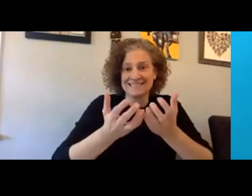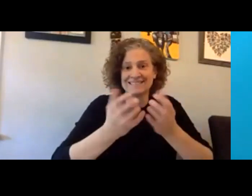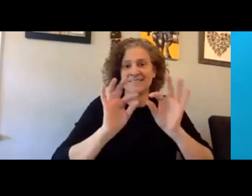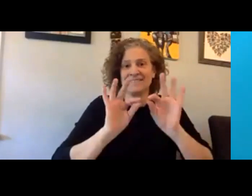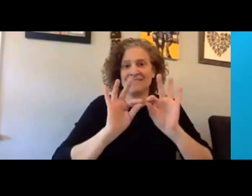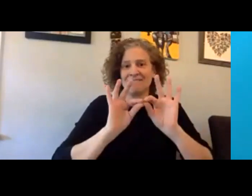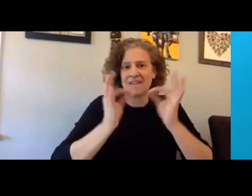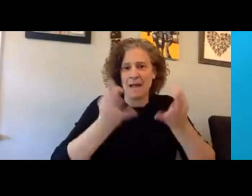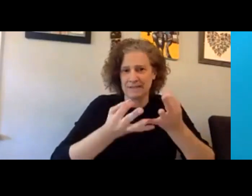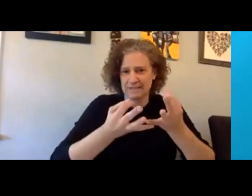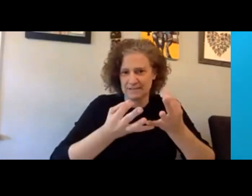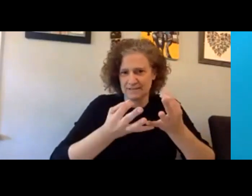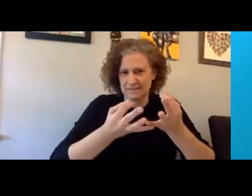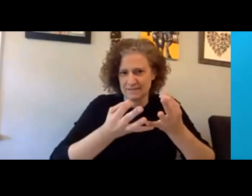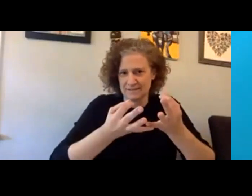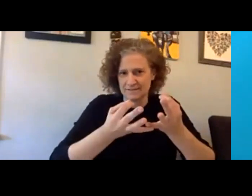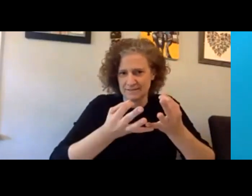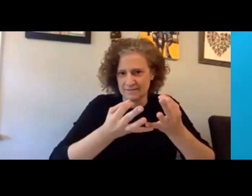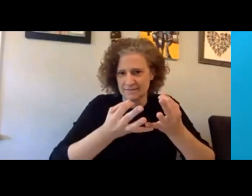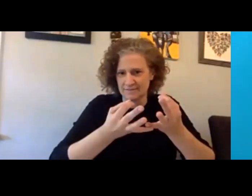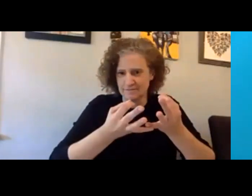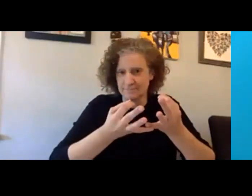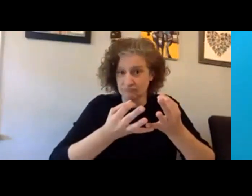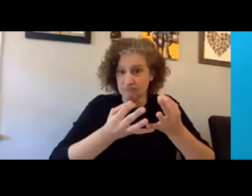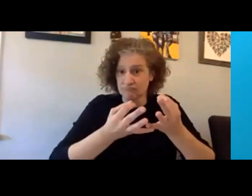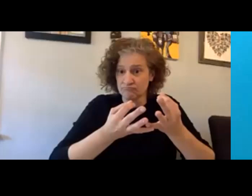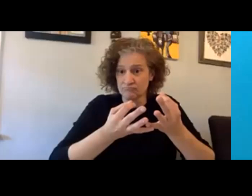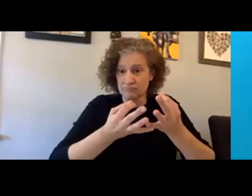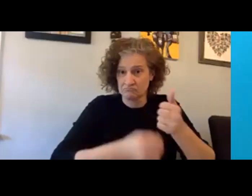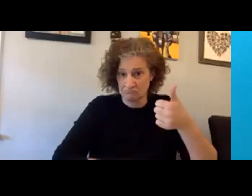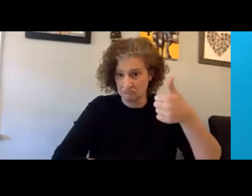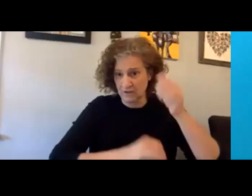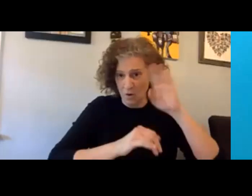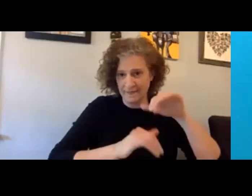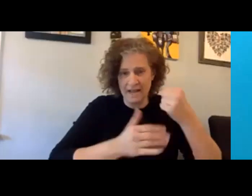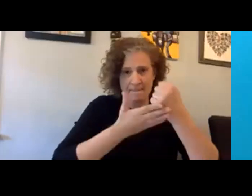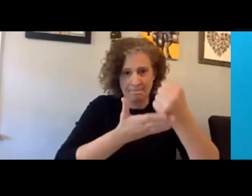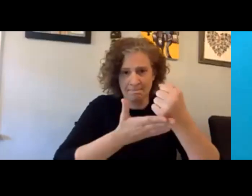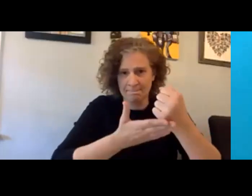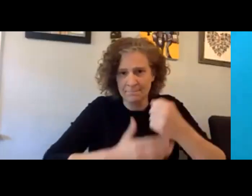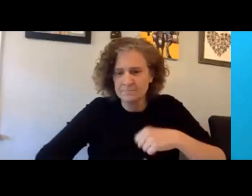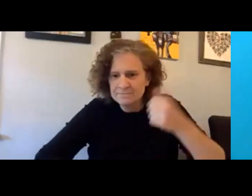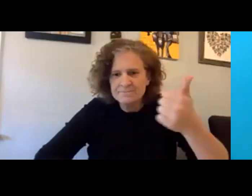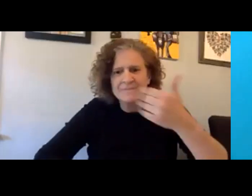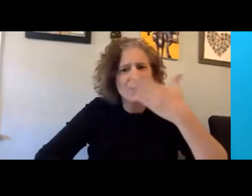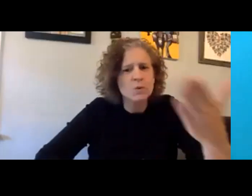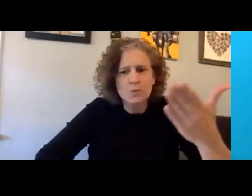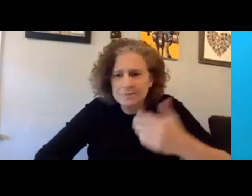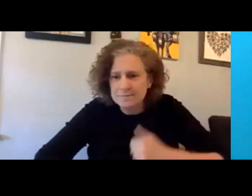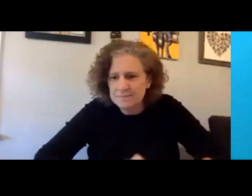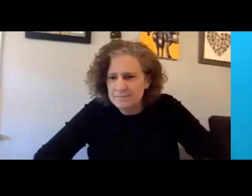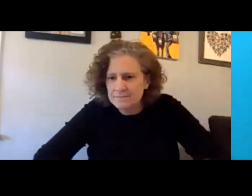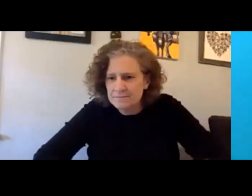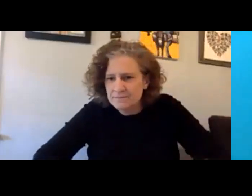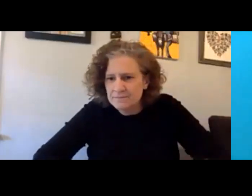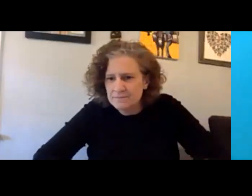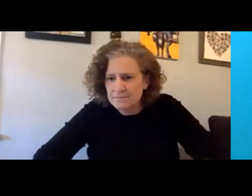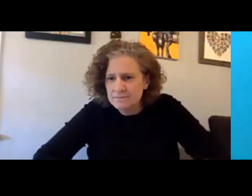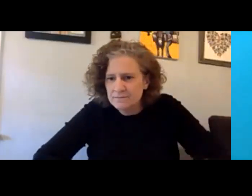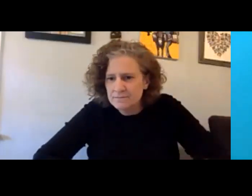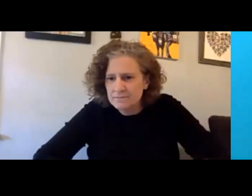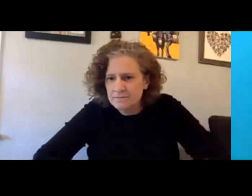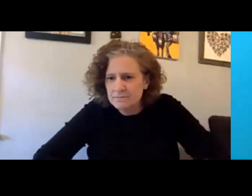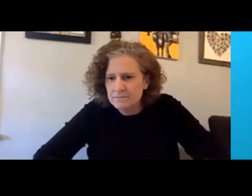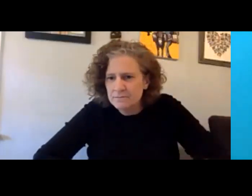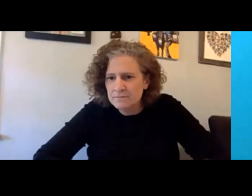Like class, family. Gotcha. Okay. Good. Hopefully that helps. Great, thank you.